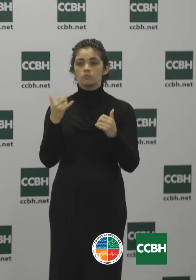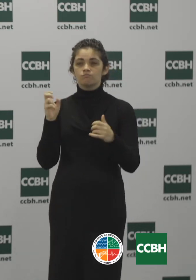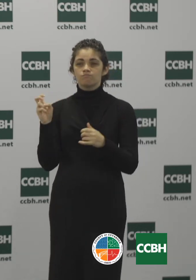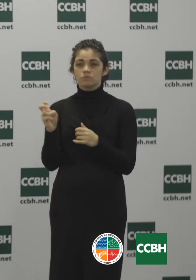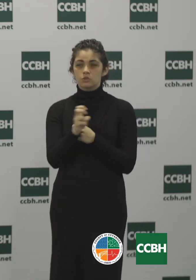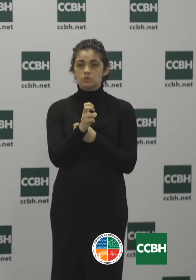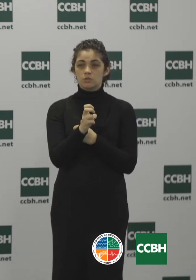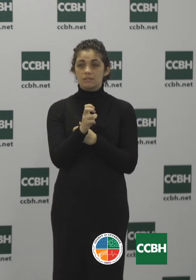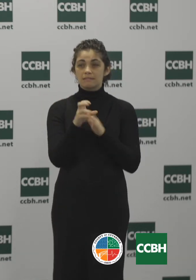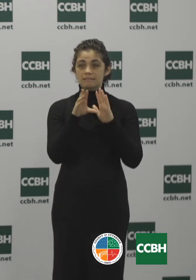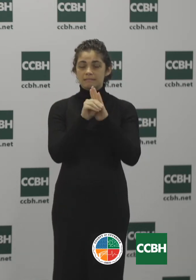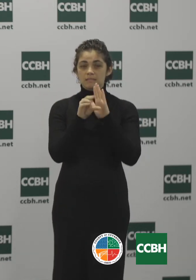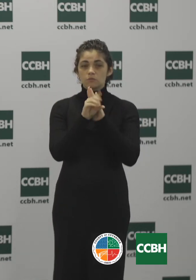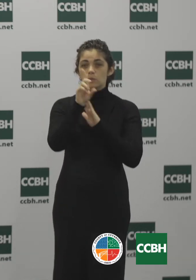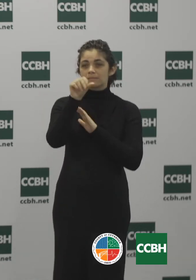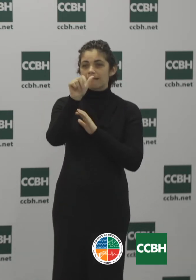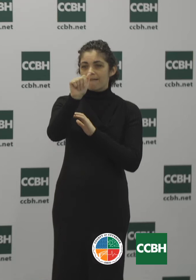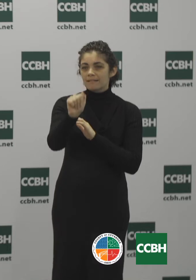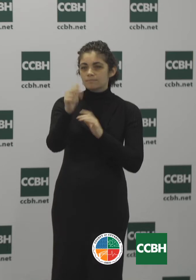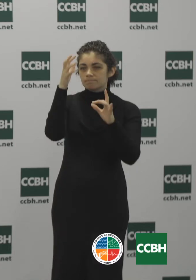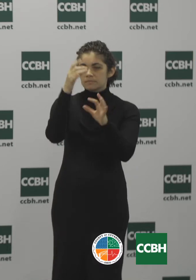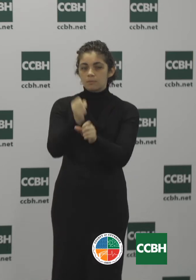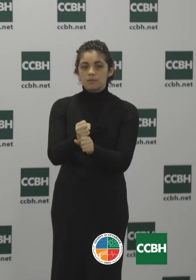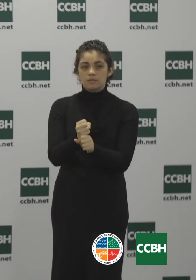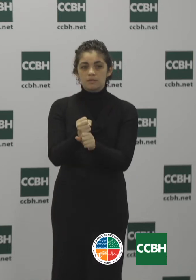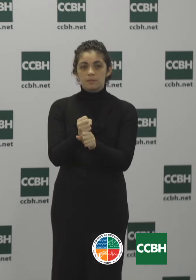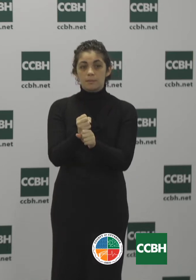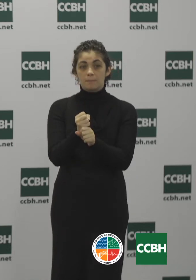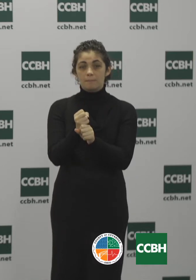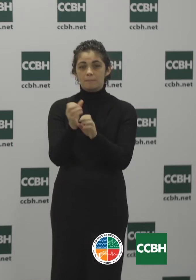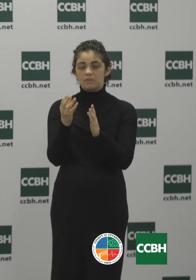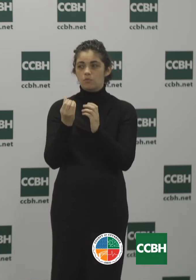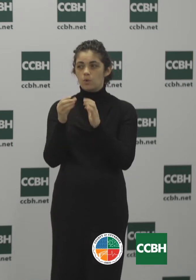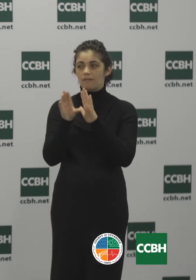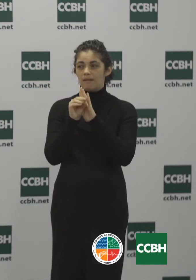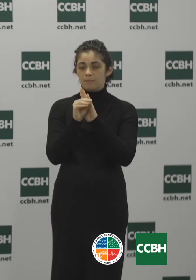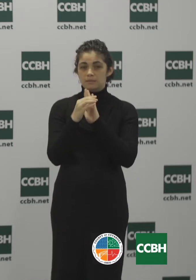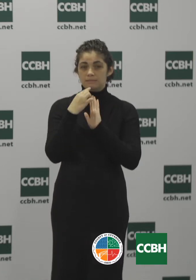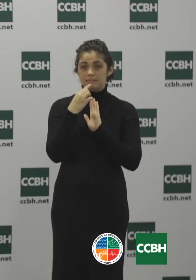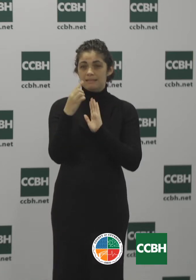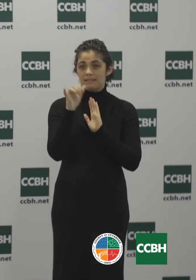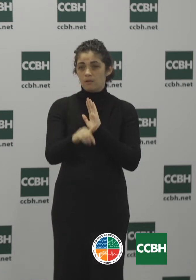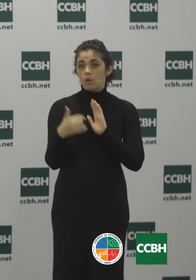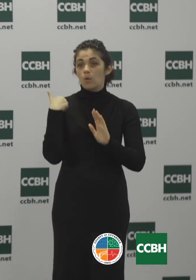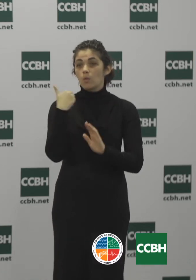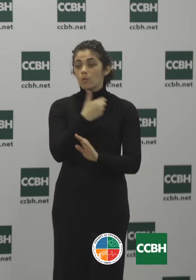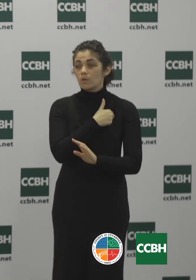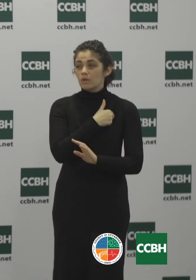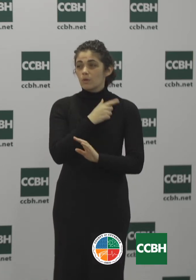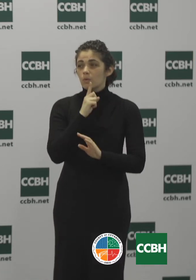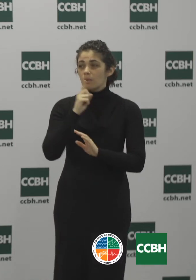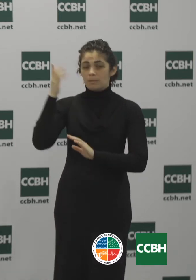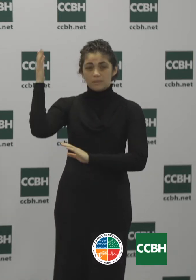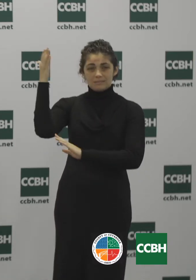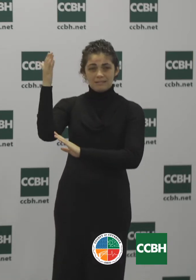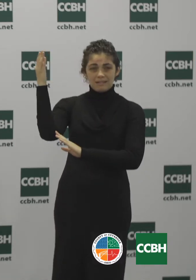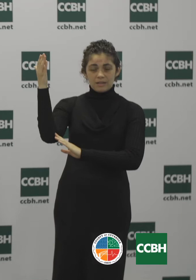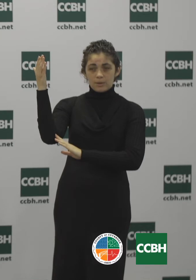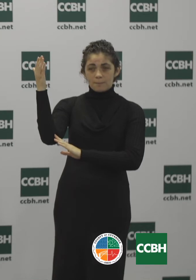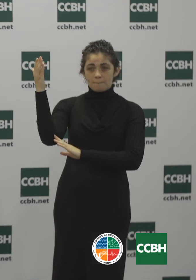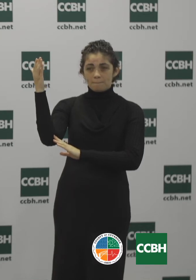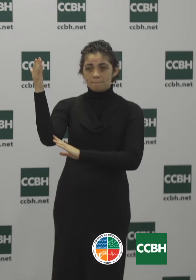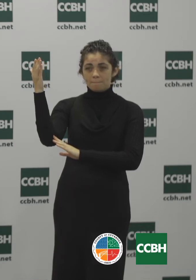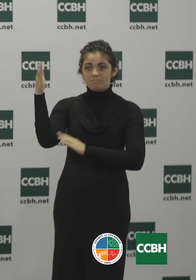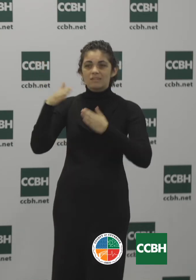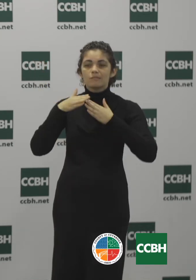transition over to our data summary. Before you turn the cameras, I wanted to say that we are presenting